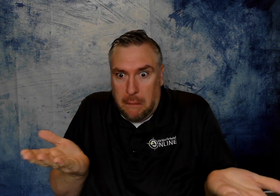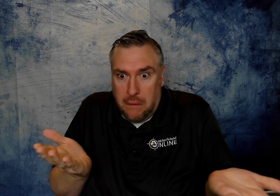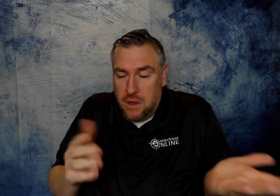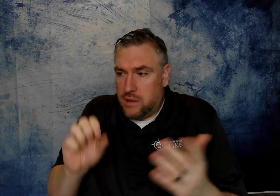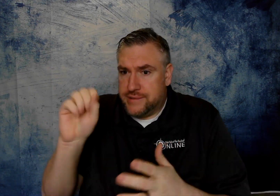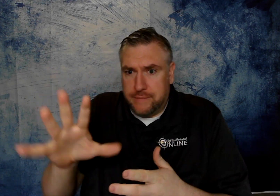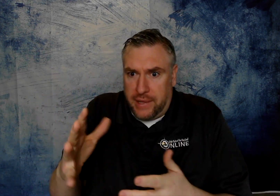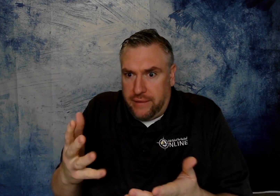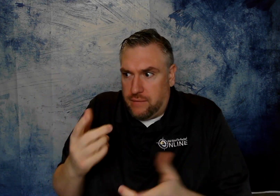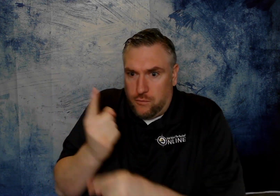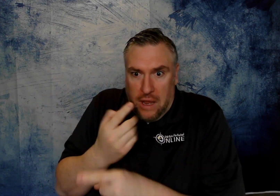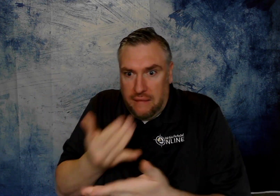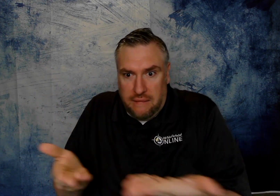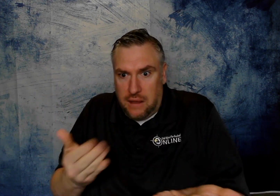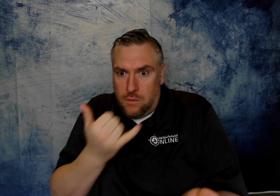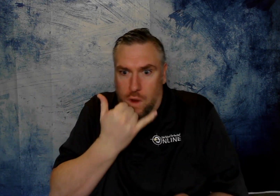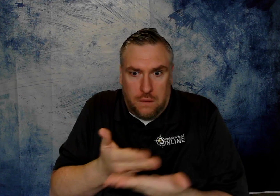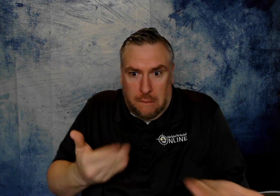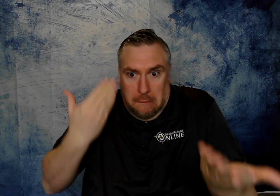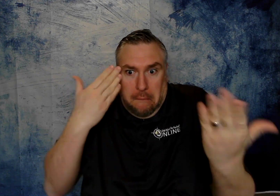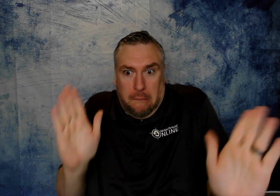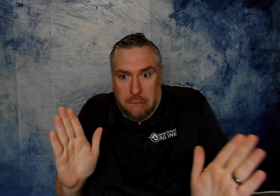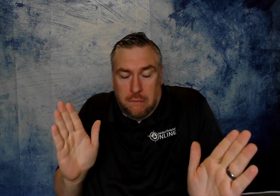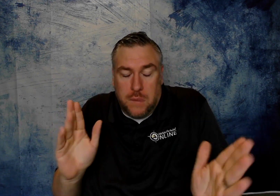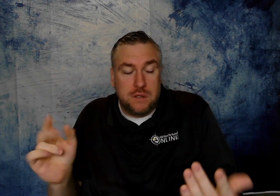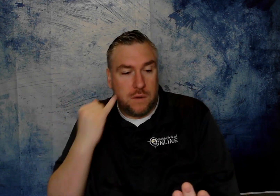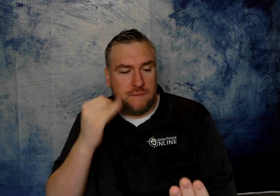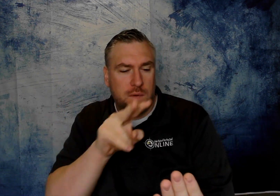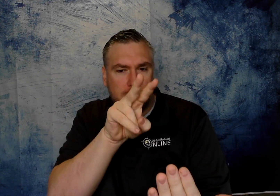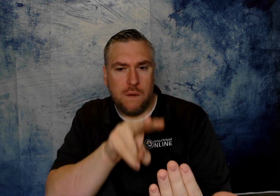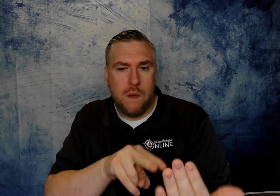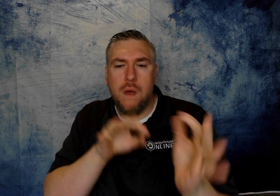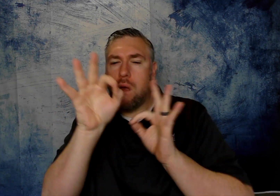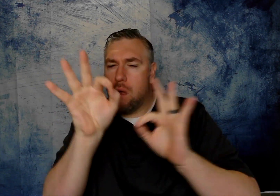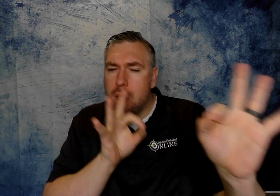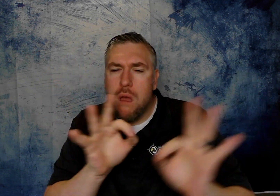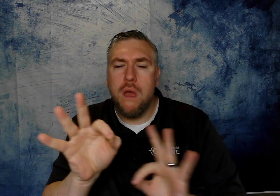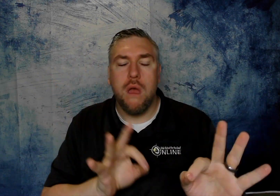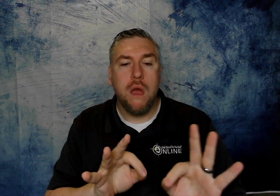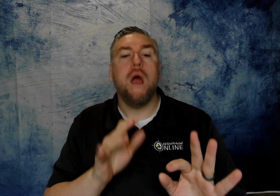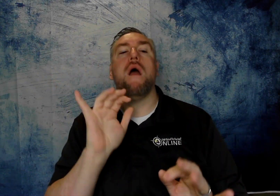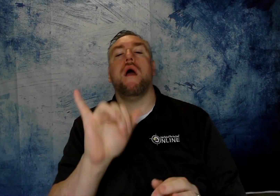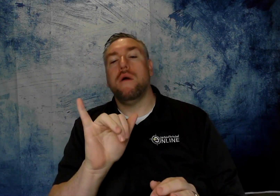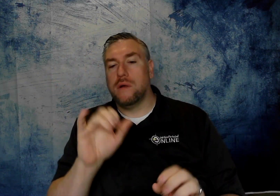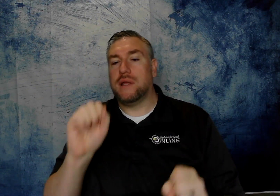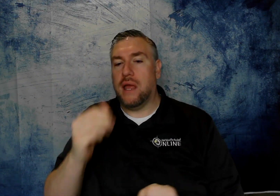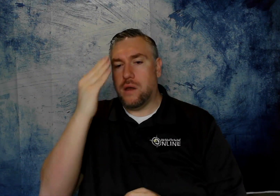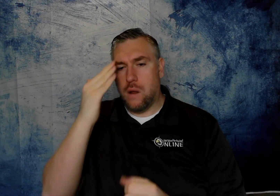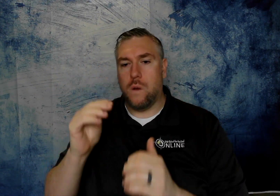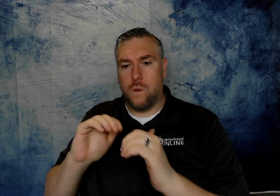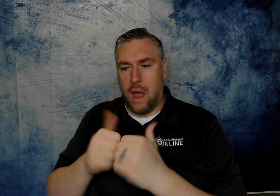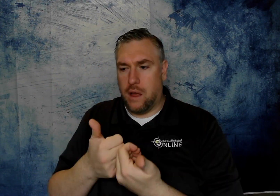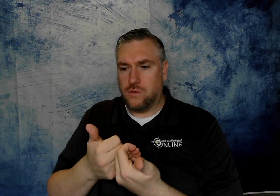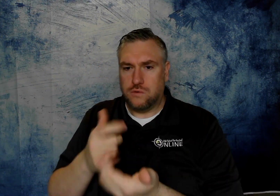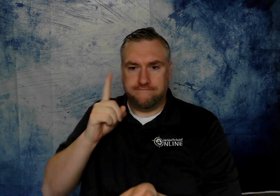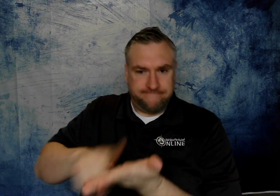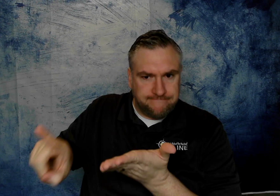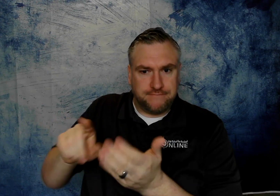no? And they don't know if the right thing was submitted or not. So if they're able to read the explanation, the description, the